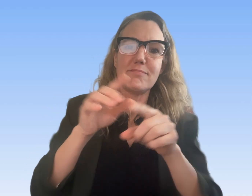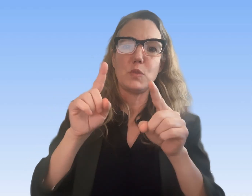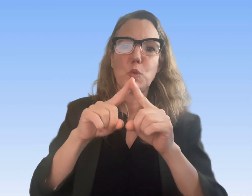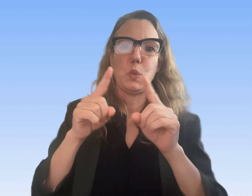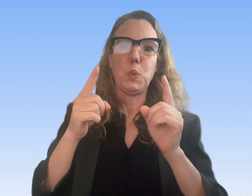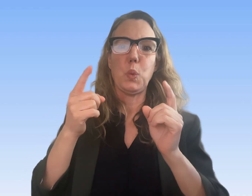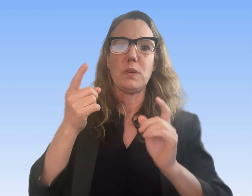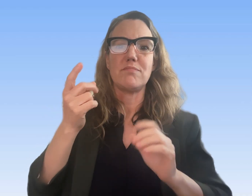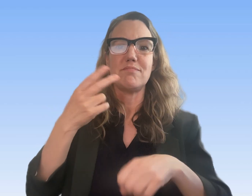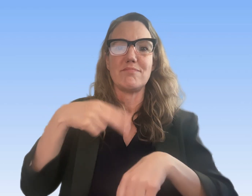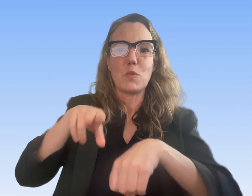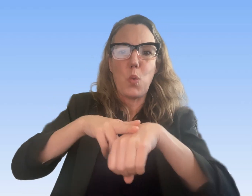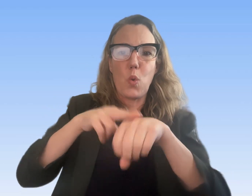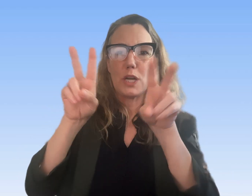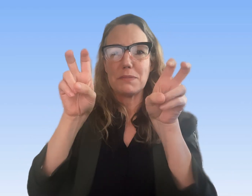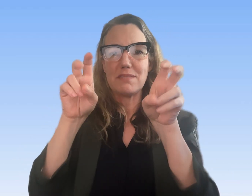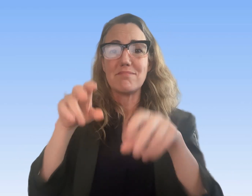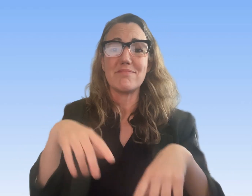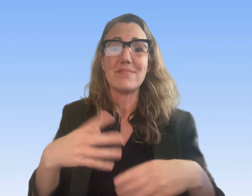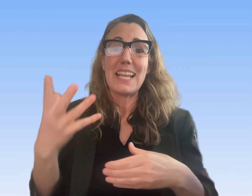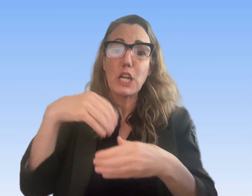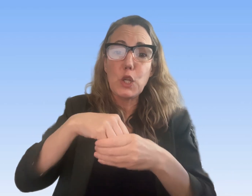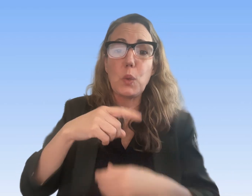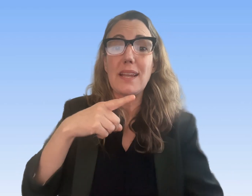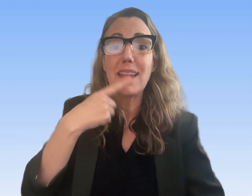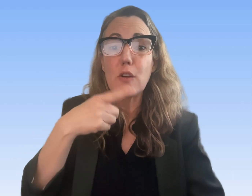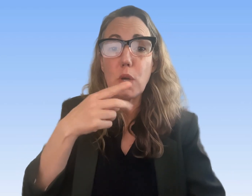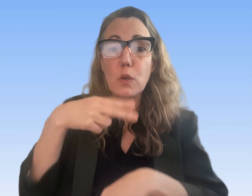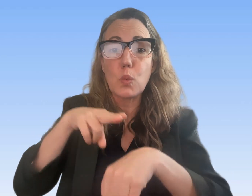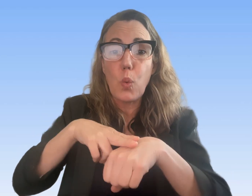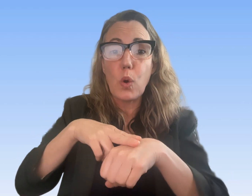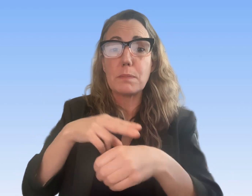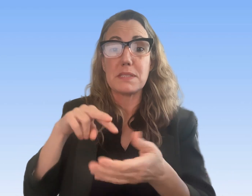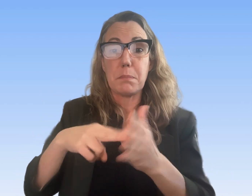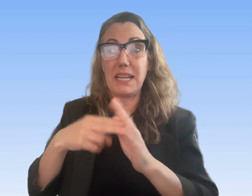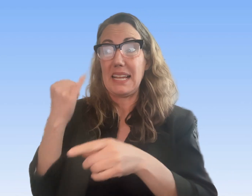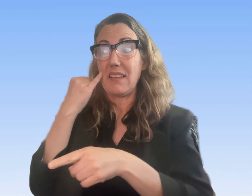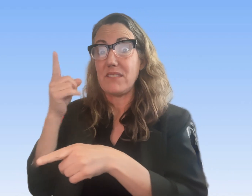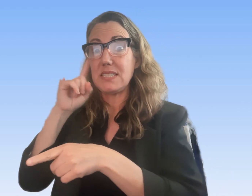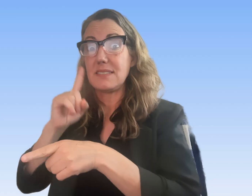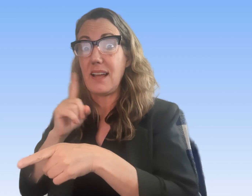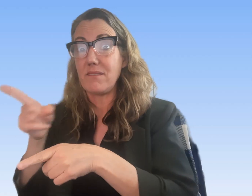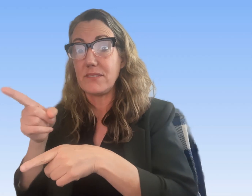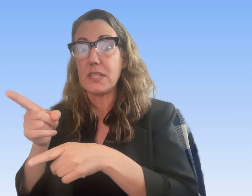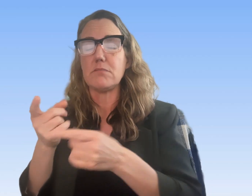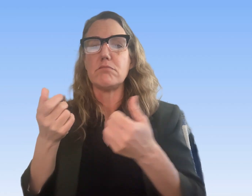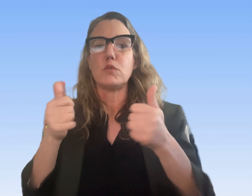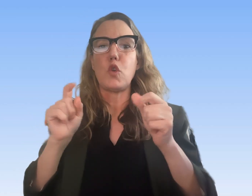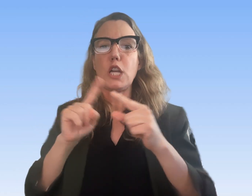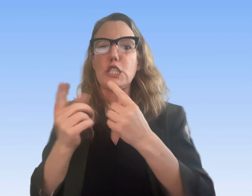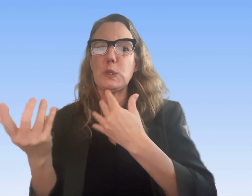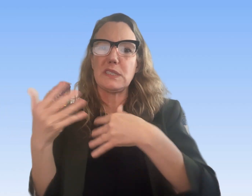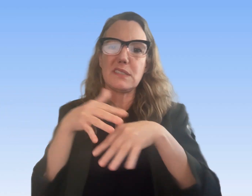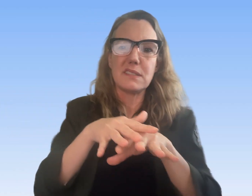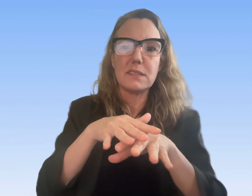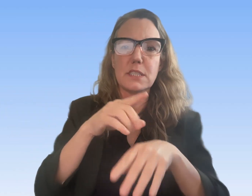to forms, including hearing norms, PDF, deaf, try to